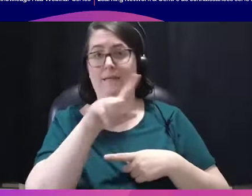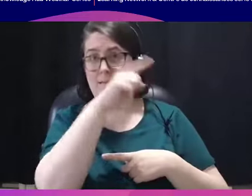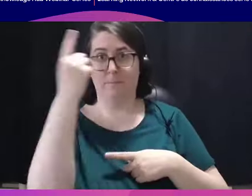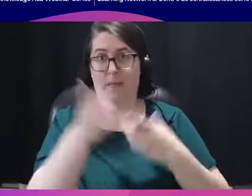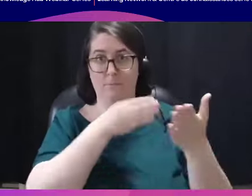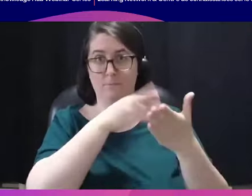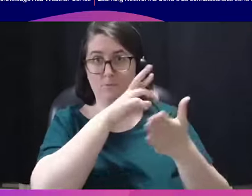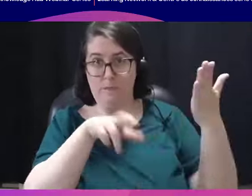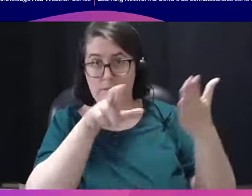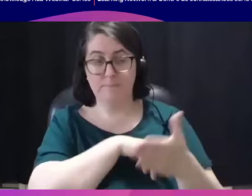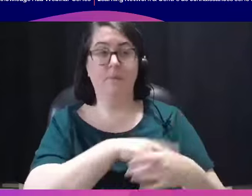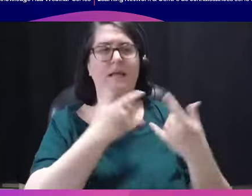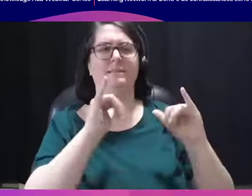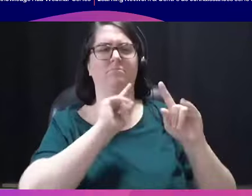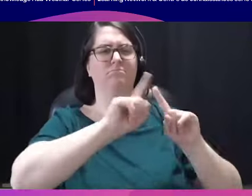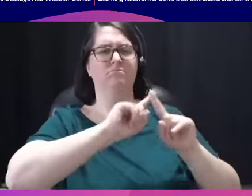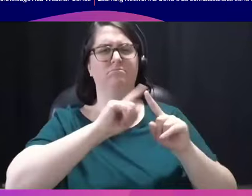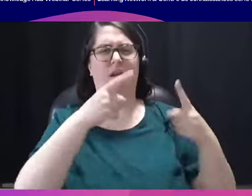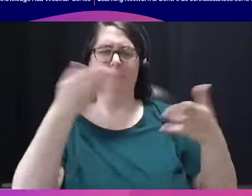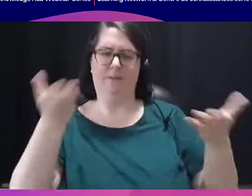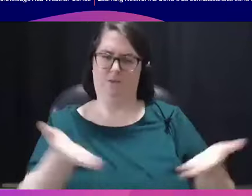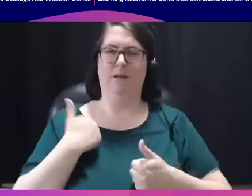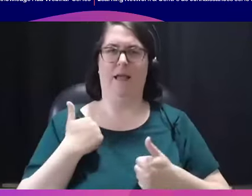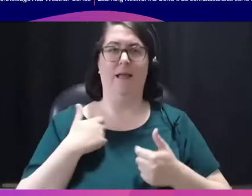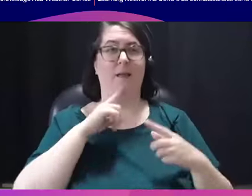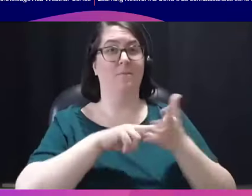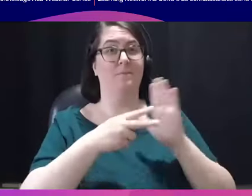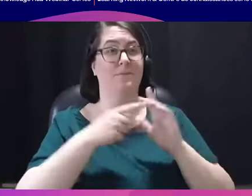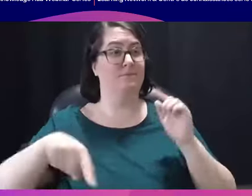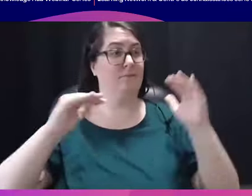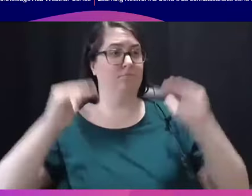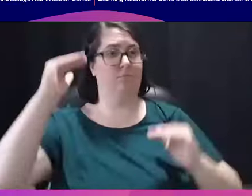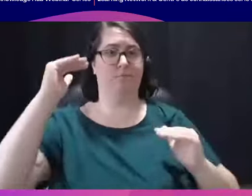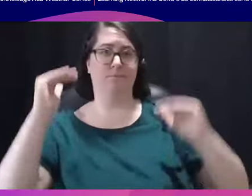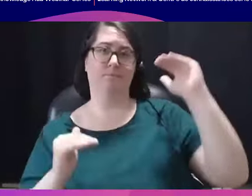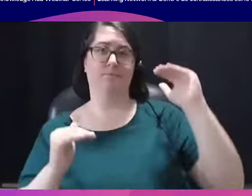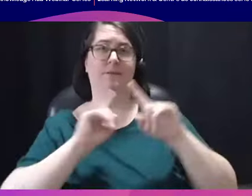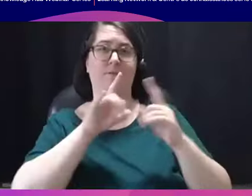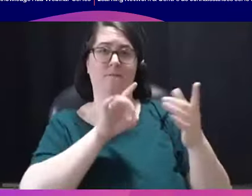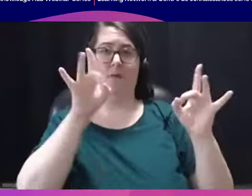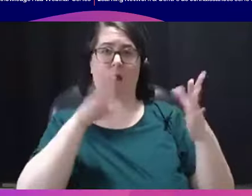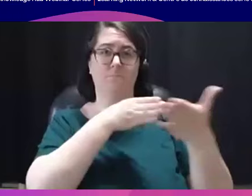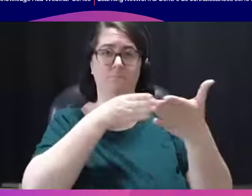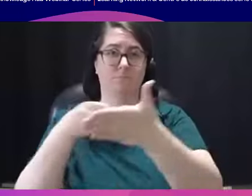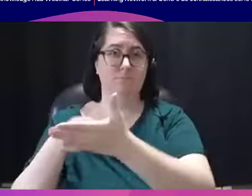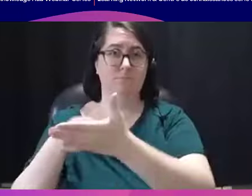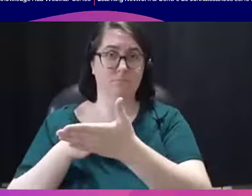remain pervasive in Canada and that result in disproportionate impacts of gender-based violence on oppressed